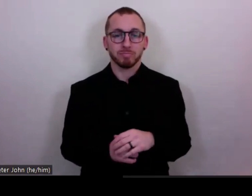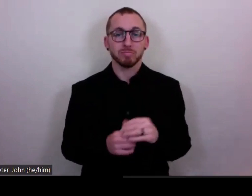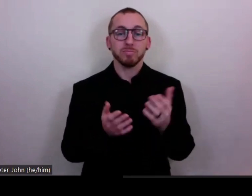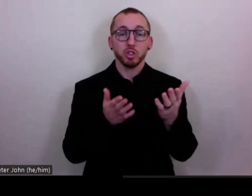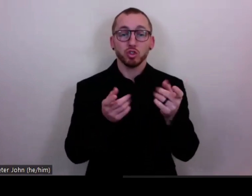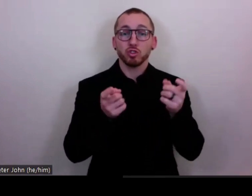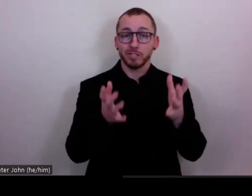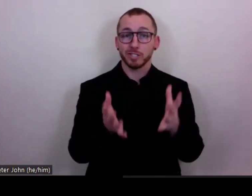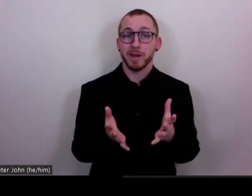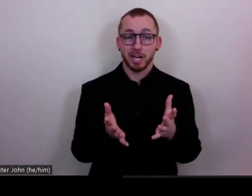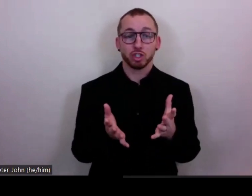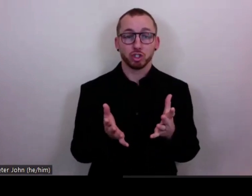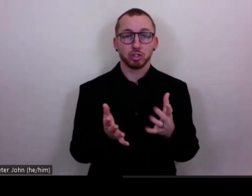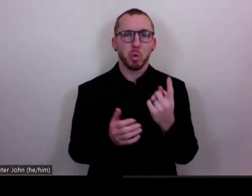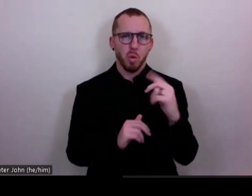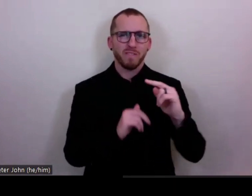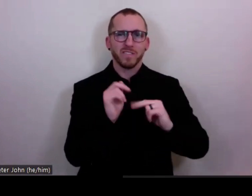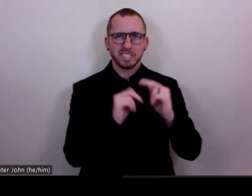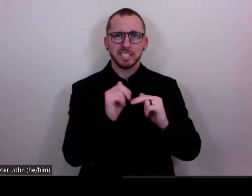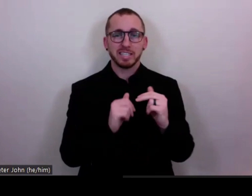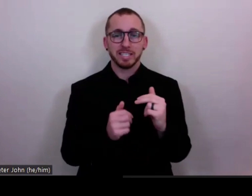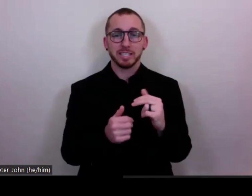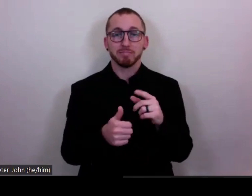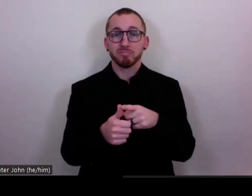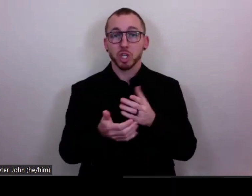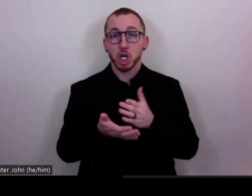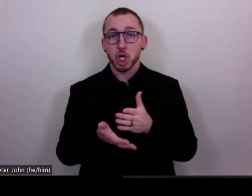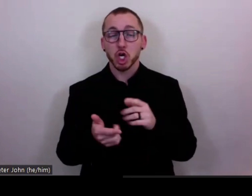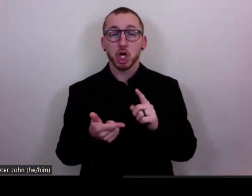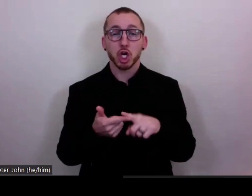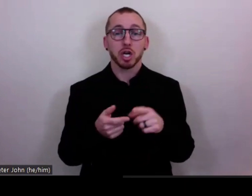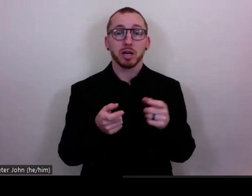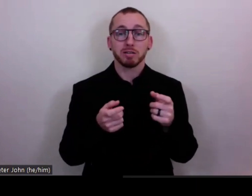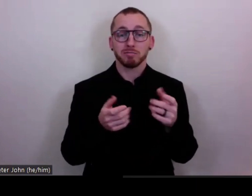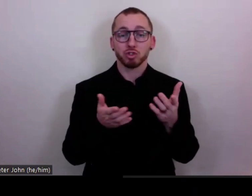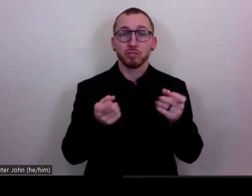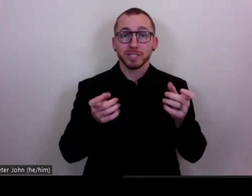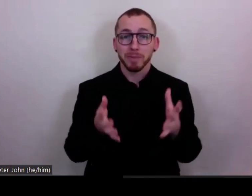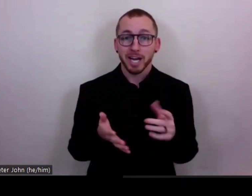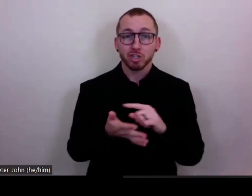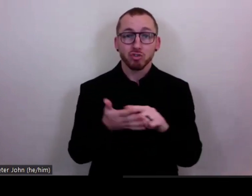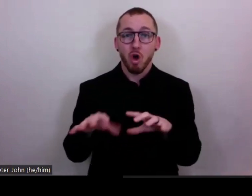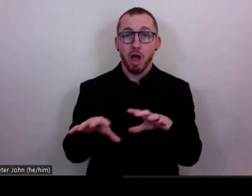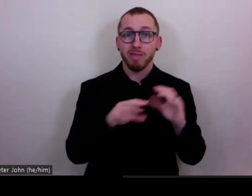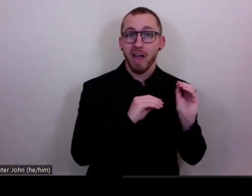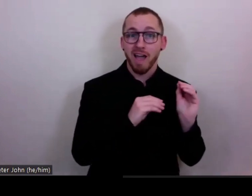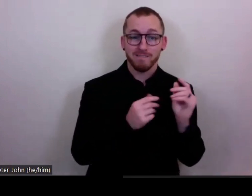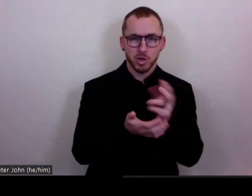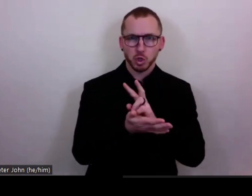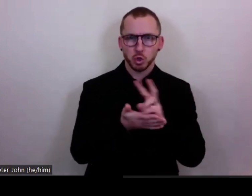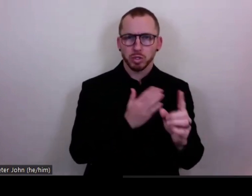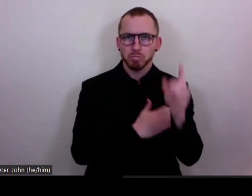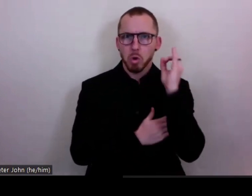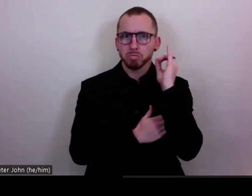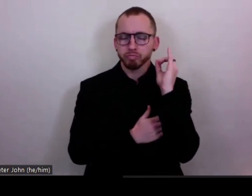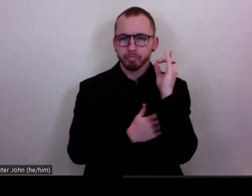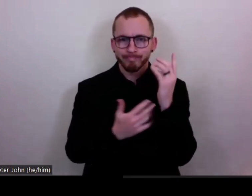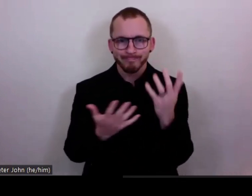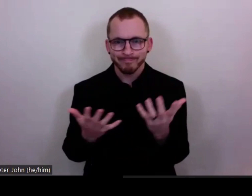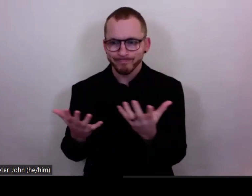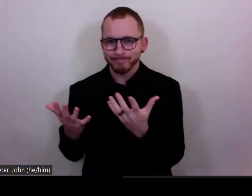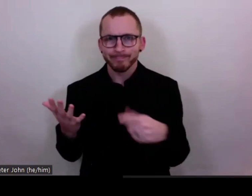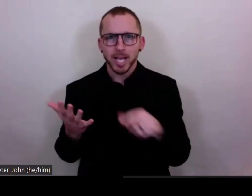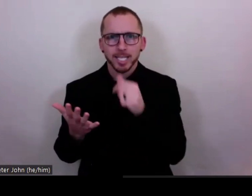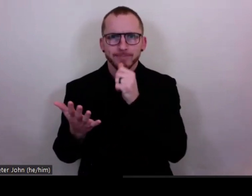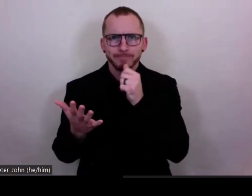They have to call staff in on the weekends to just get a meal, and it's usually just a cold sandwich